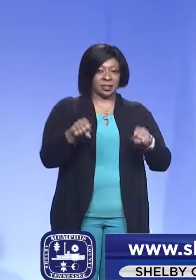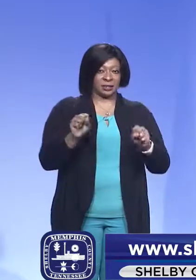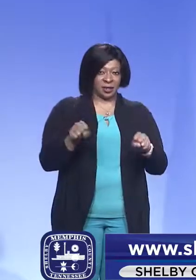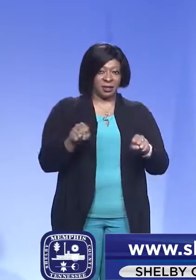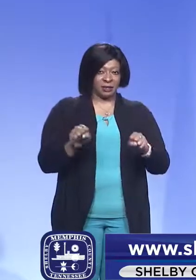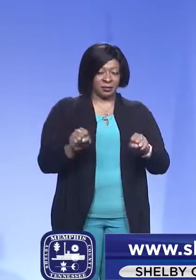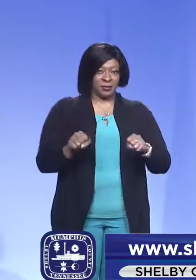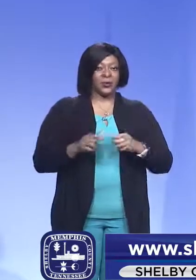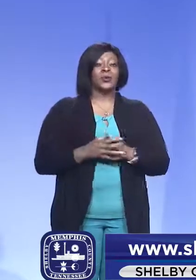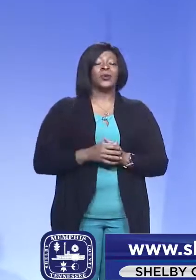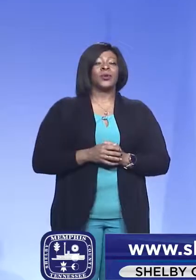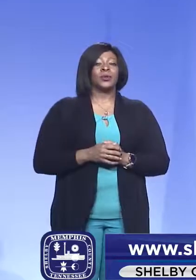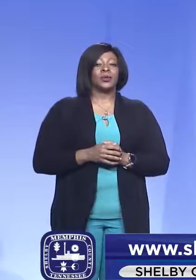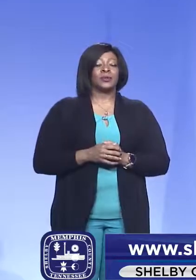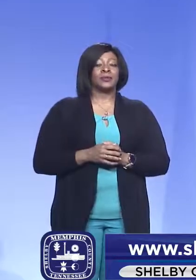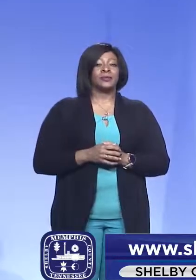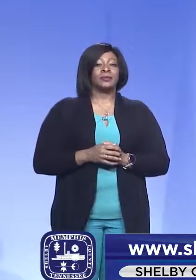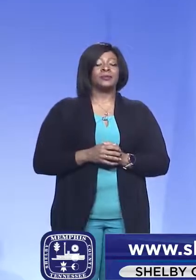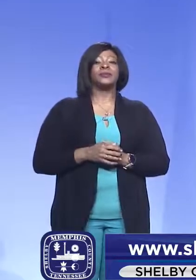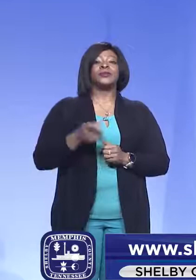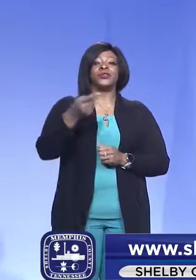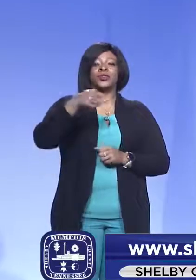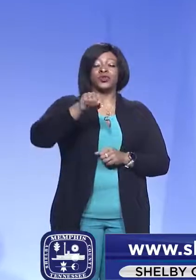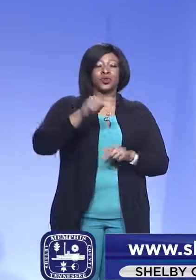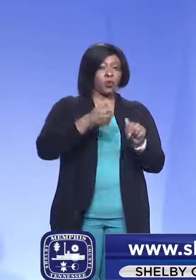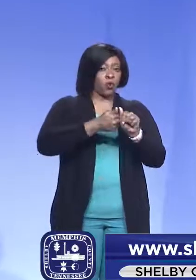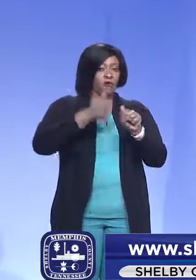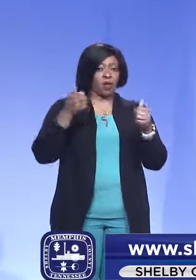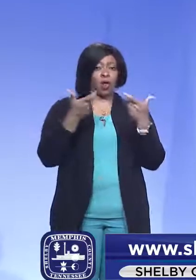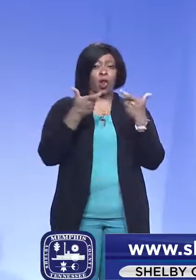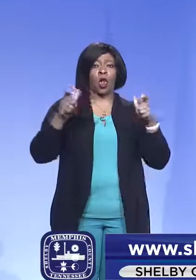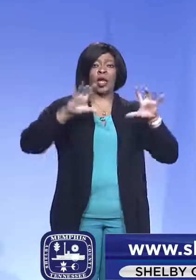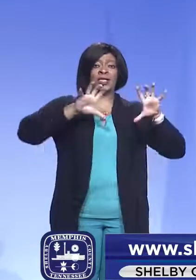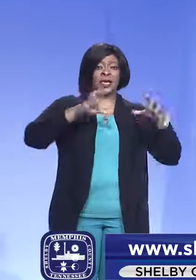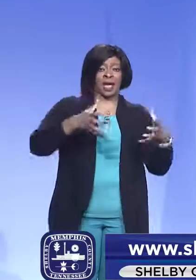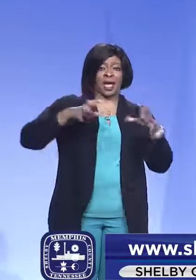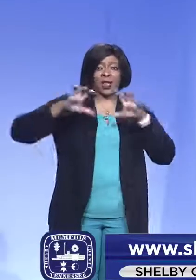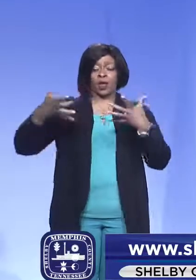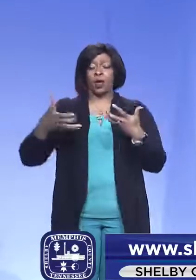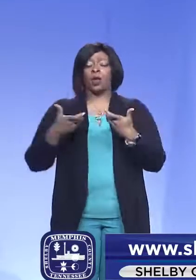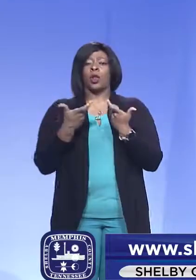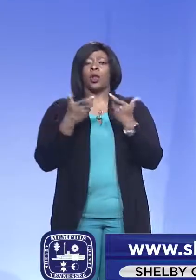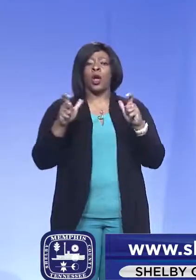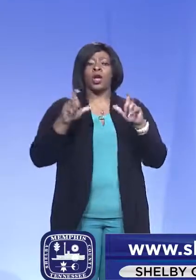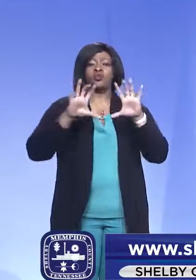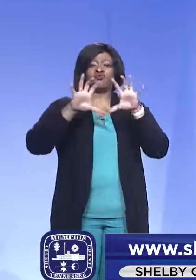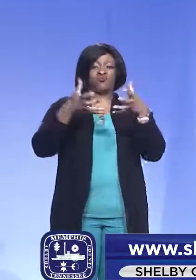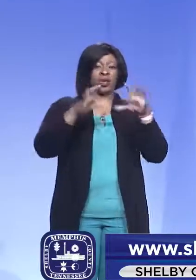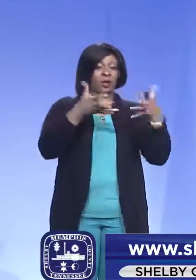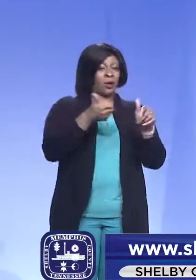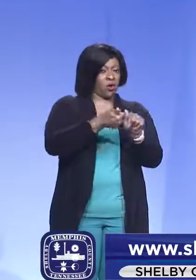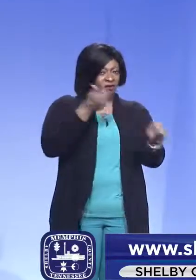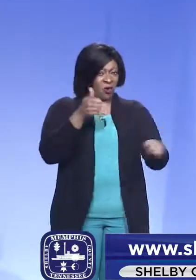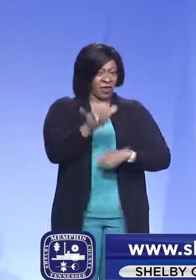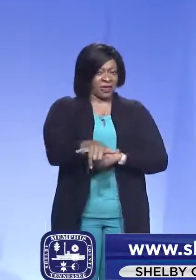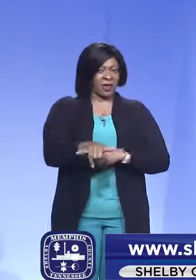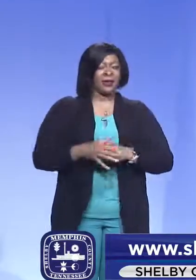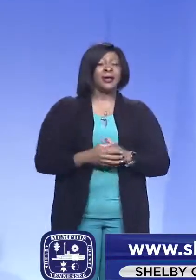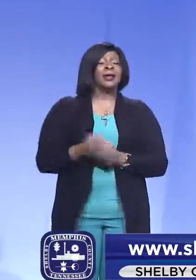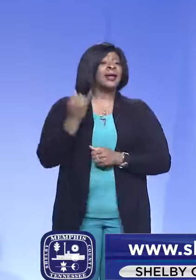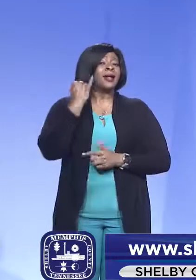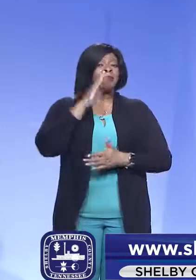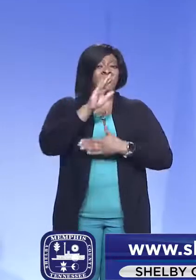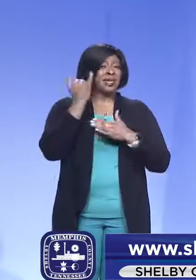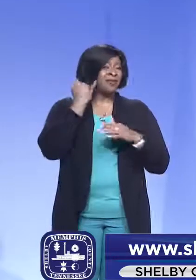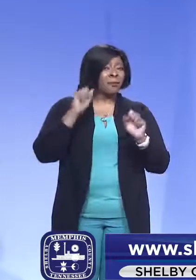possible and that you avoid large gatherings, large crowds, and that if